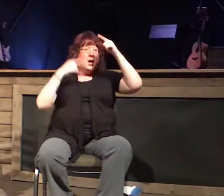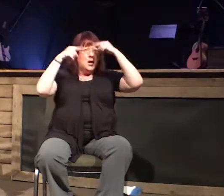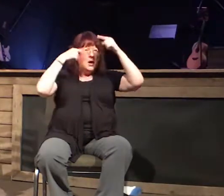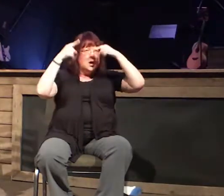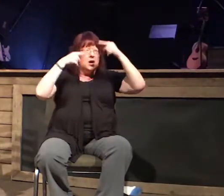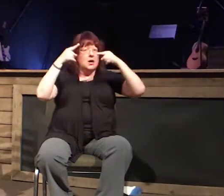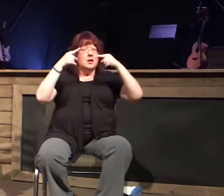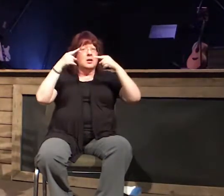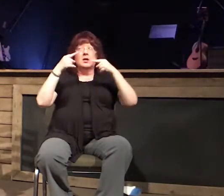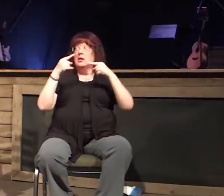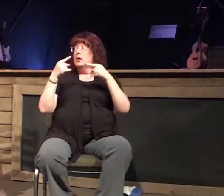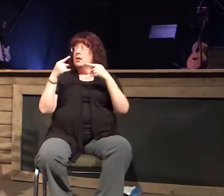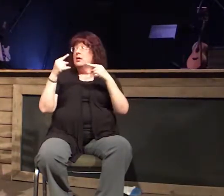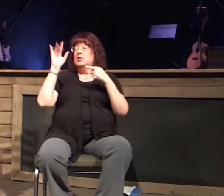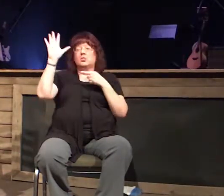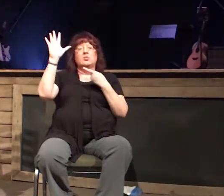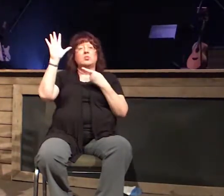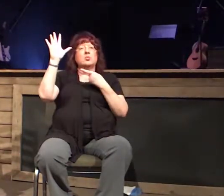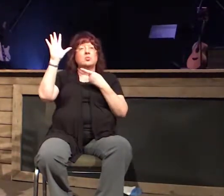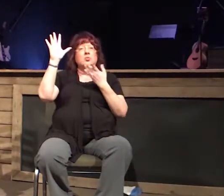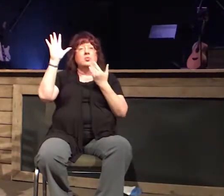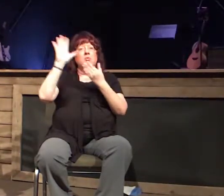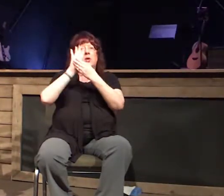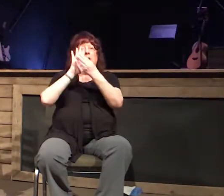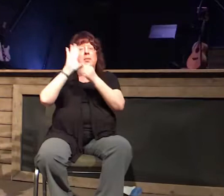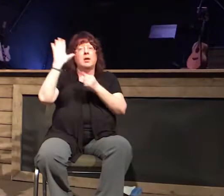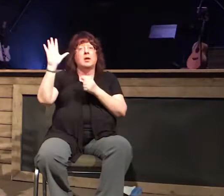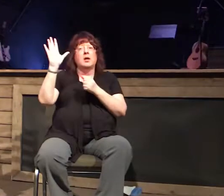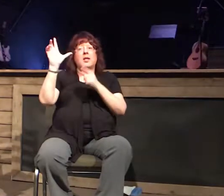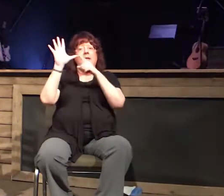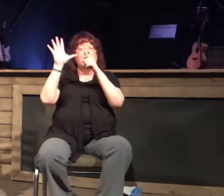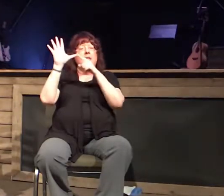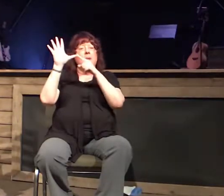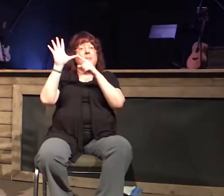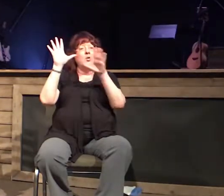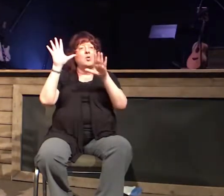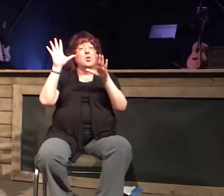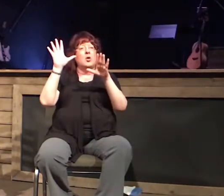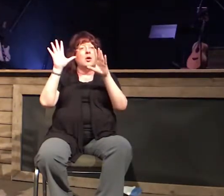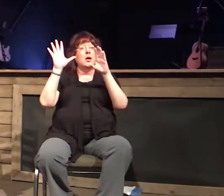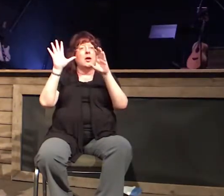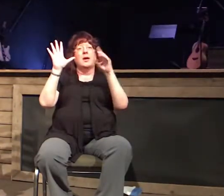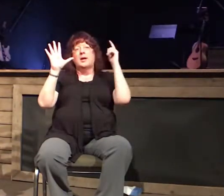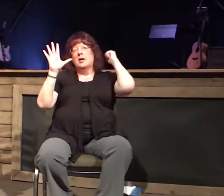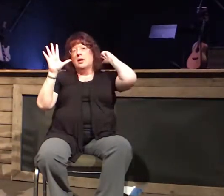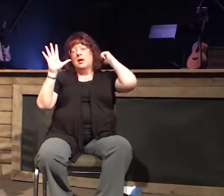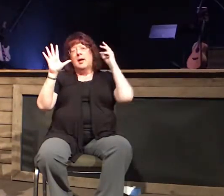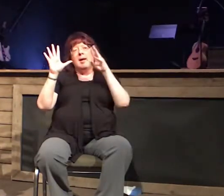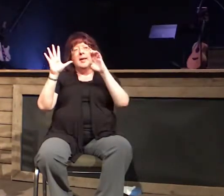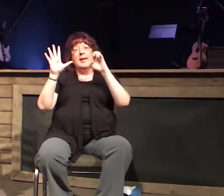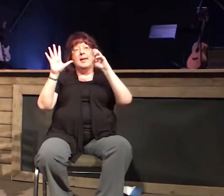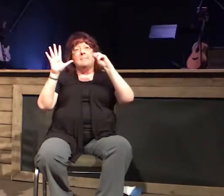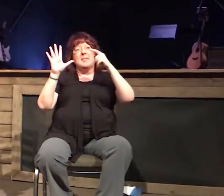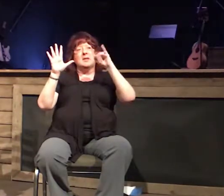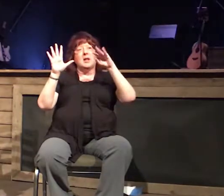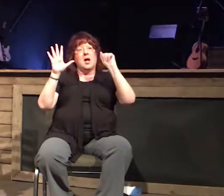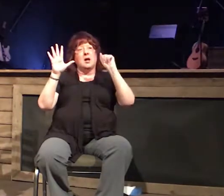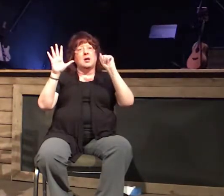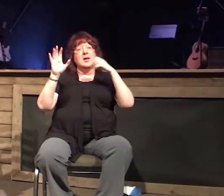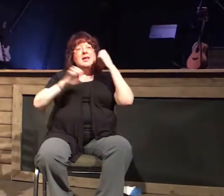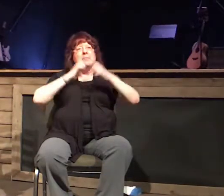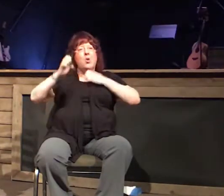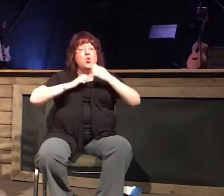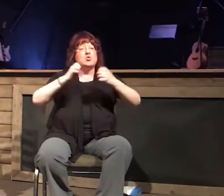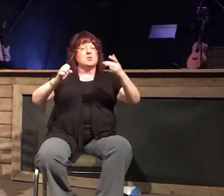way. Put your hand on this one. Okay? The thumb represents your amygdala. The amygdala is where all your emotions are at. This is